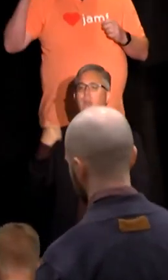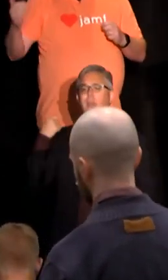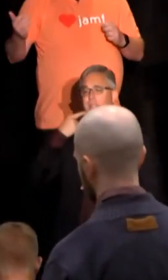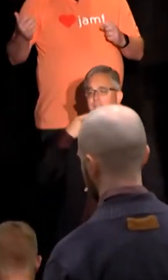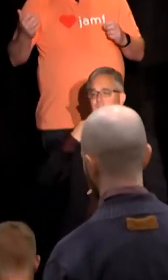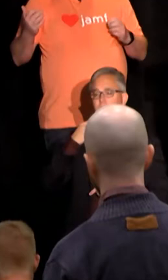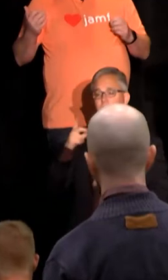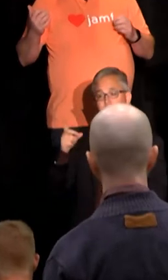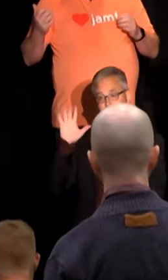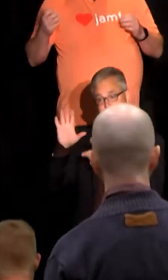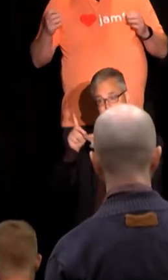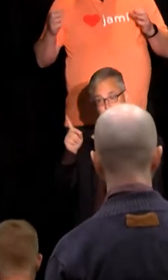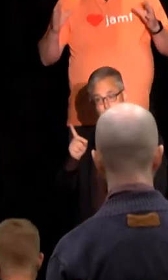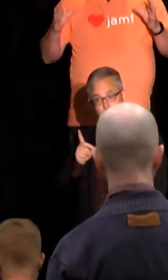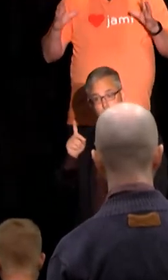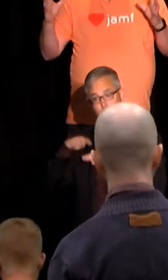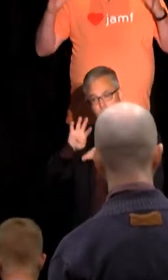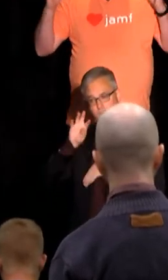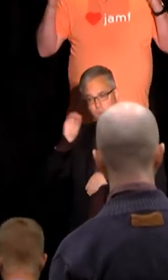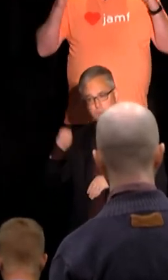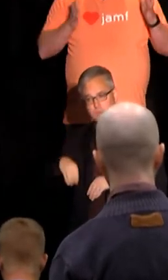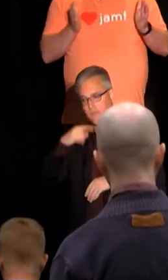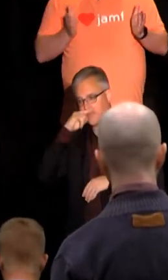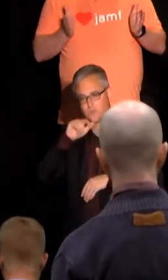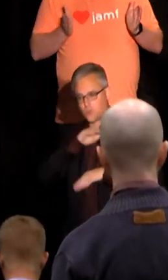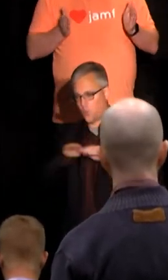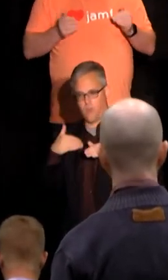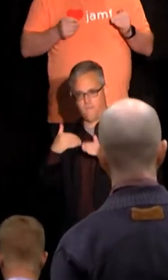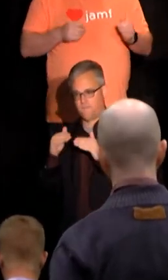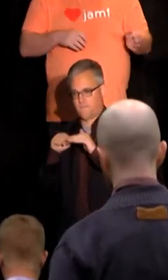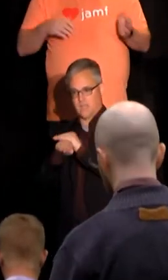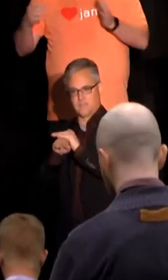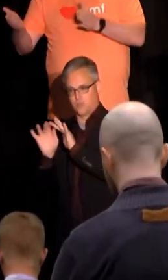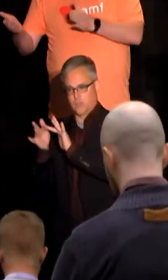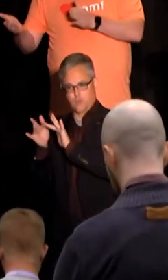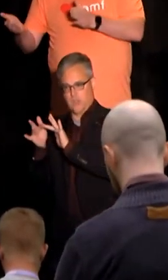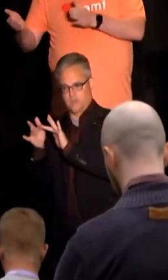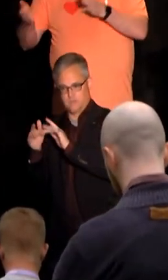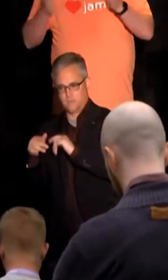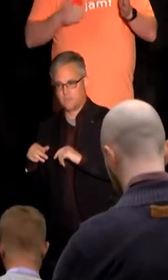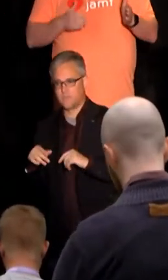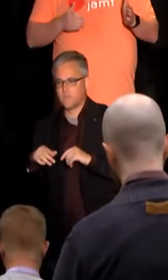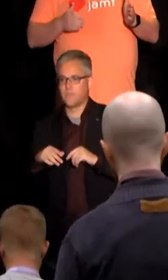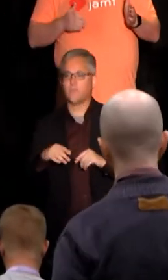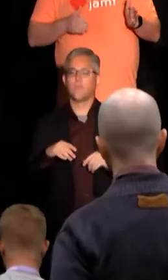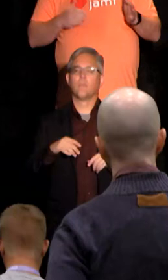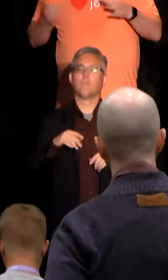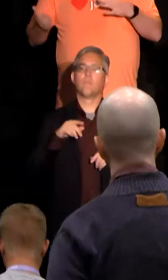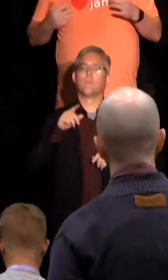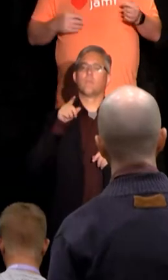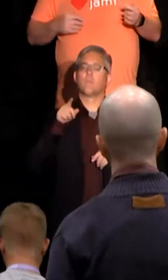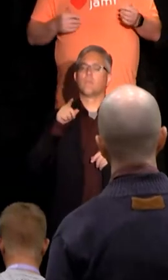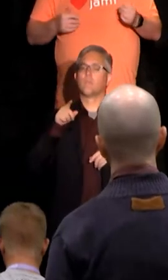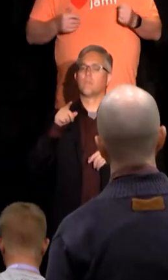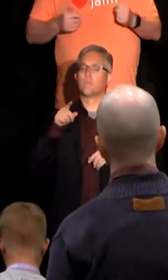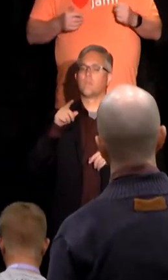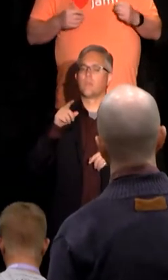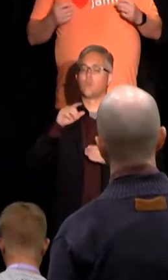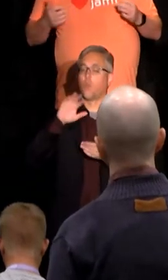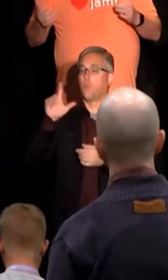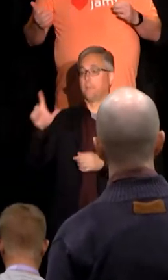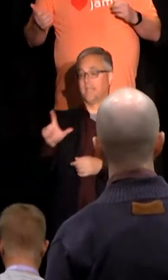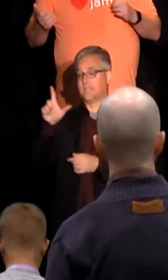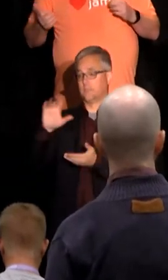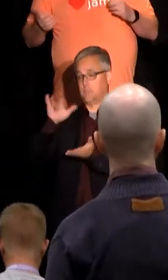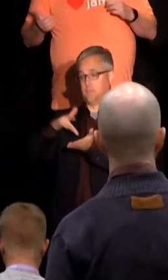So each school has like a day user storage area that's usually run either by media center or a tech coach in the morning and afternoon. And